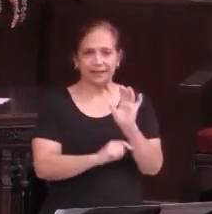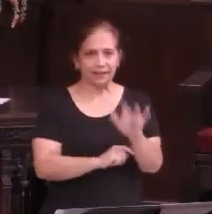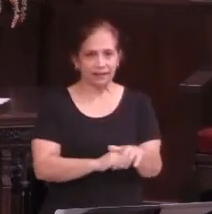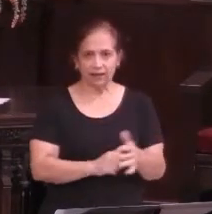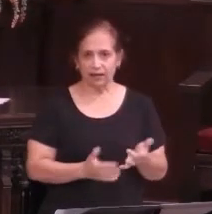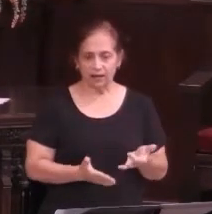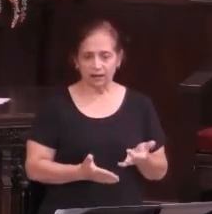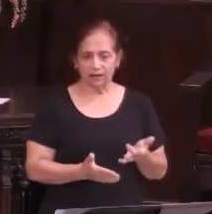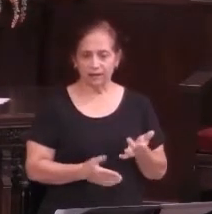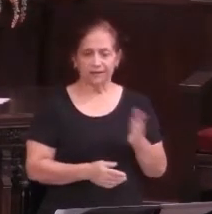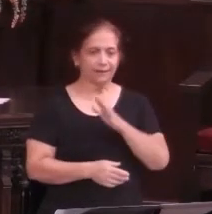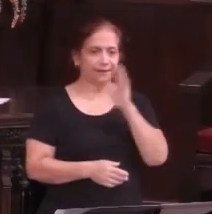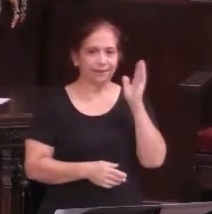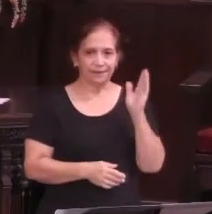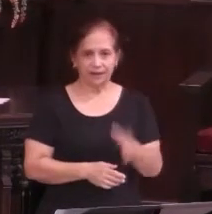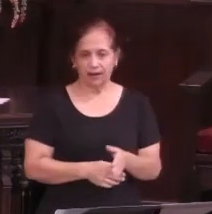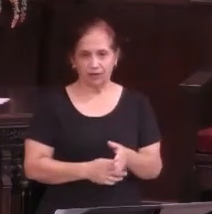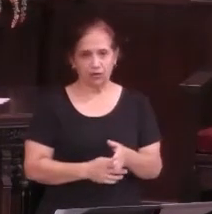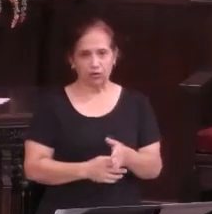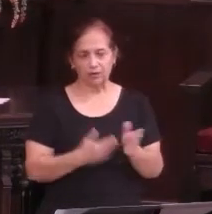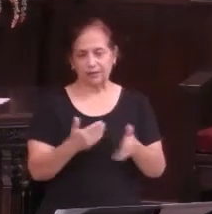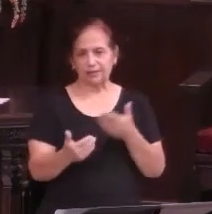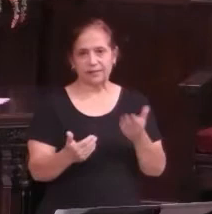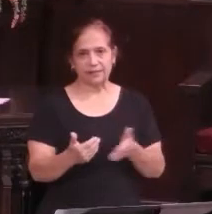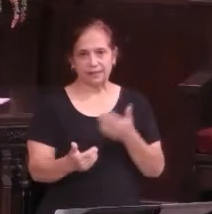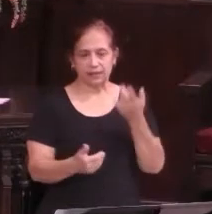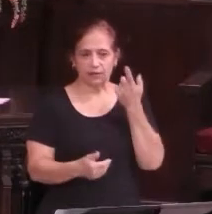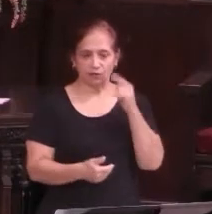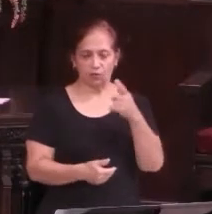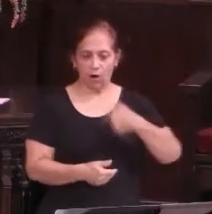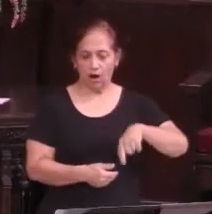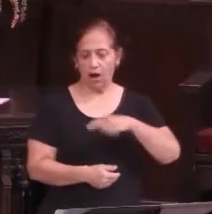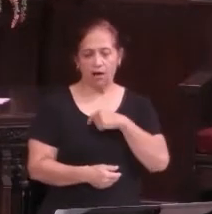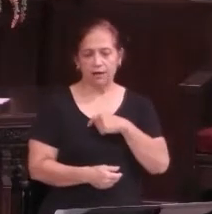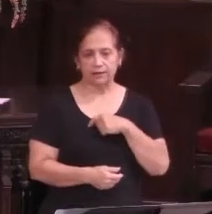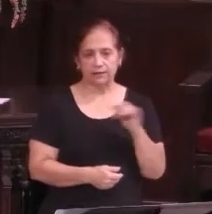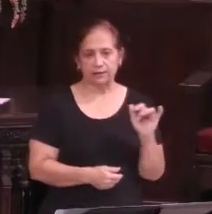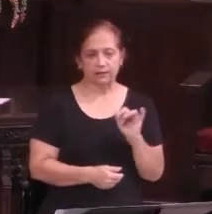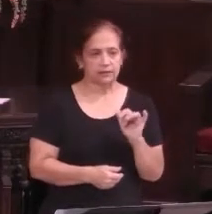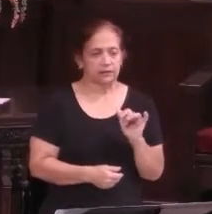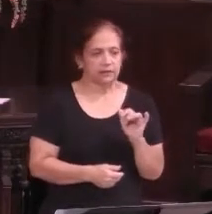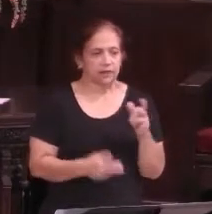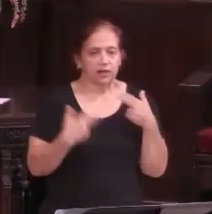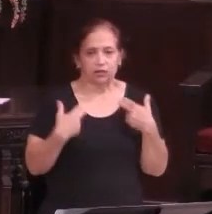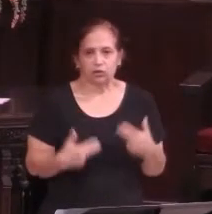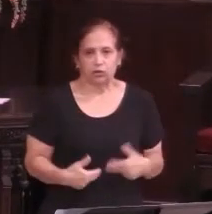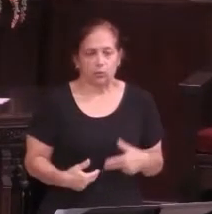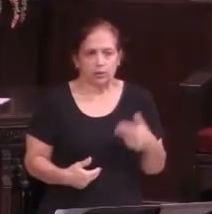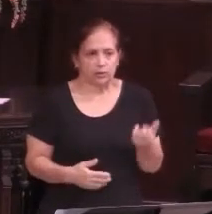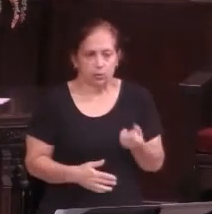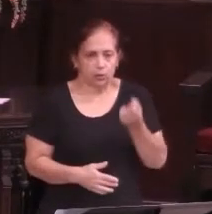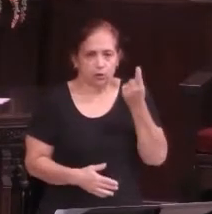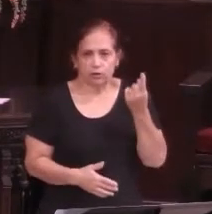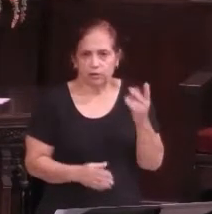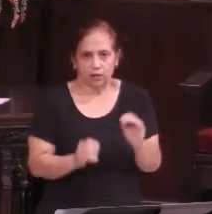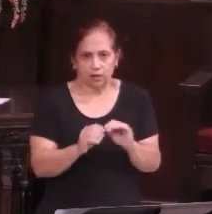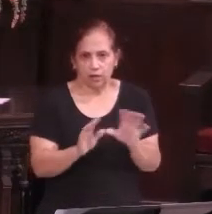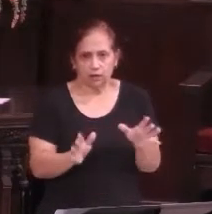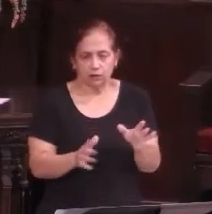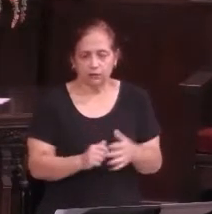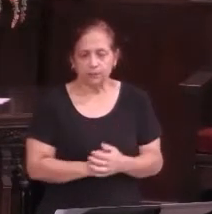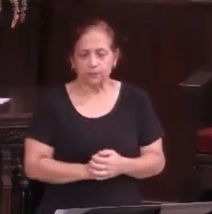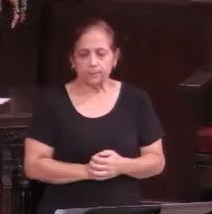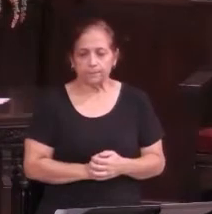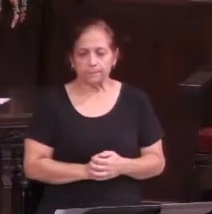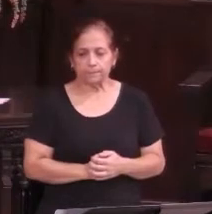are never incredibly easy for us as human beings to wrap our brains around.